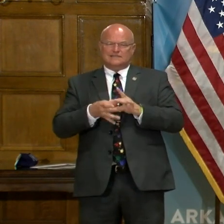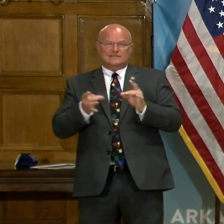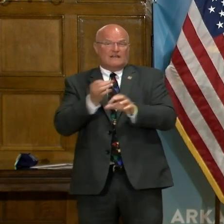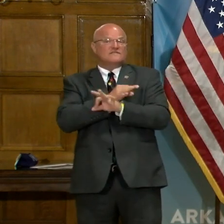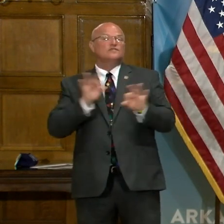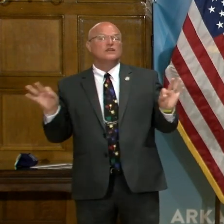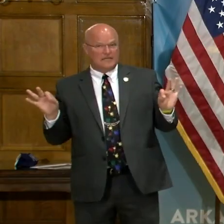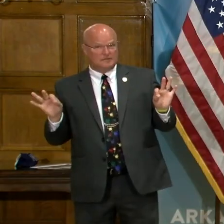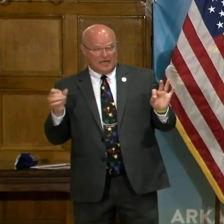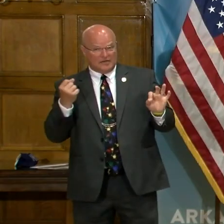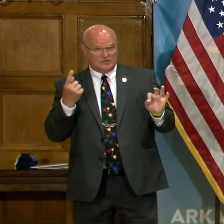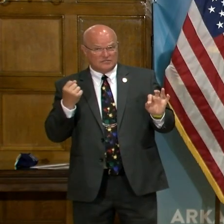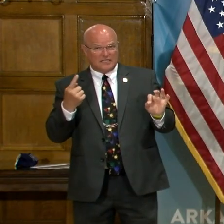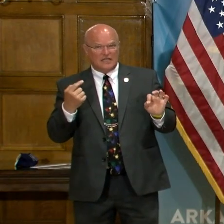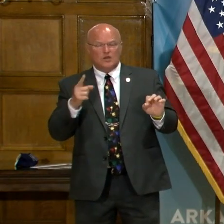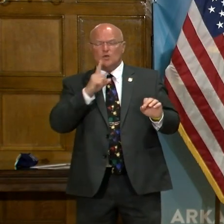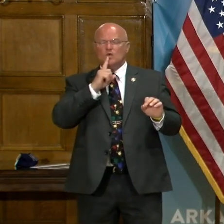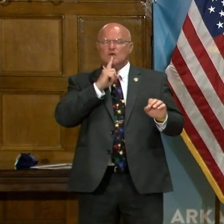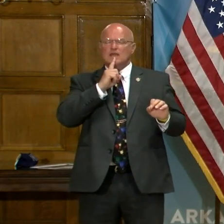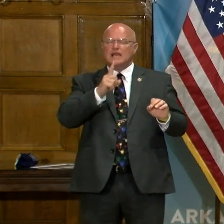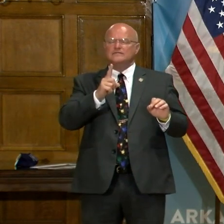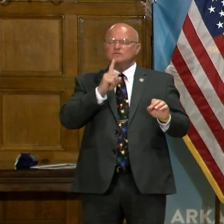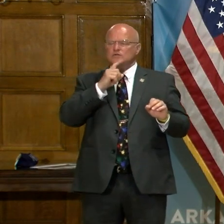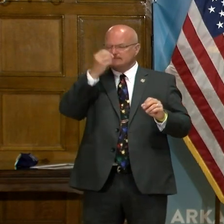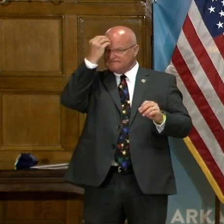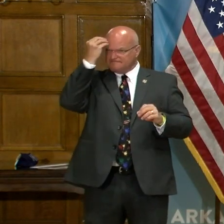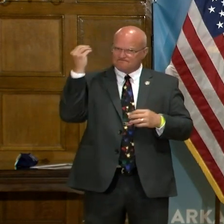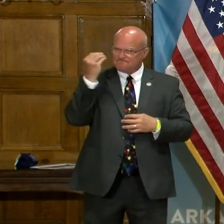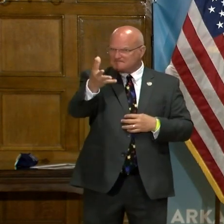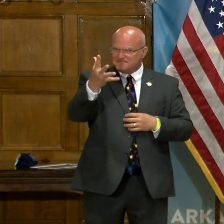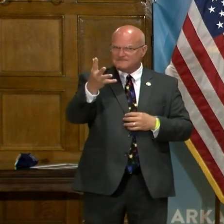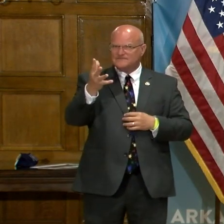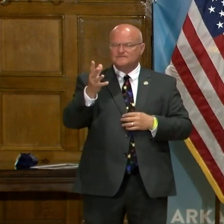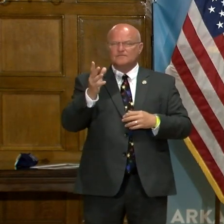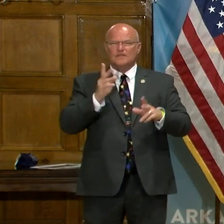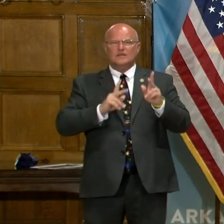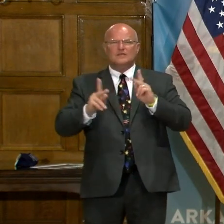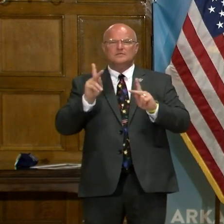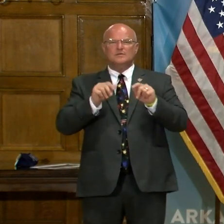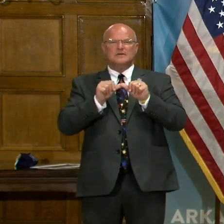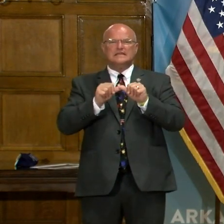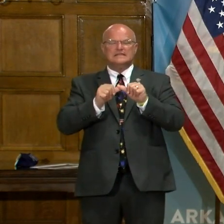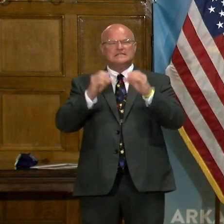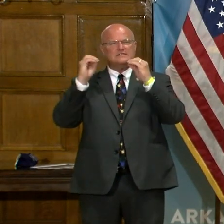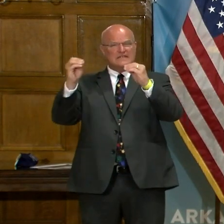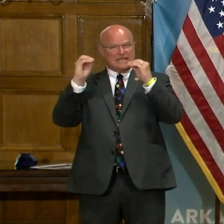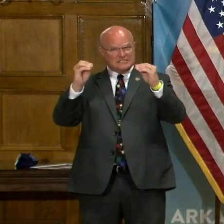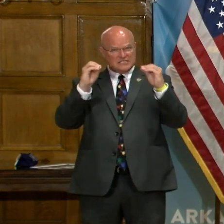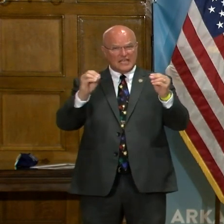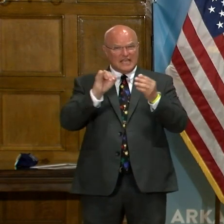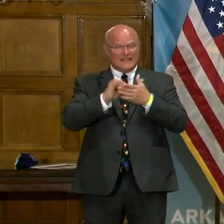of freedom. And so we really have to drill into everyone and continue to